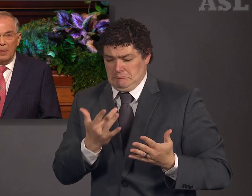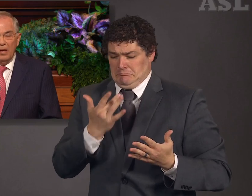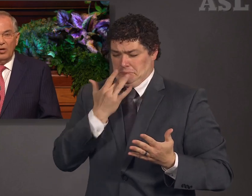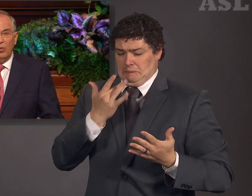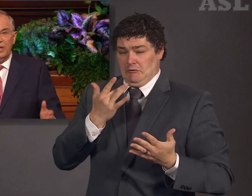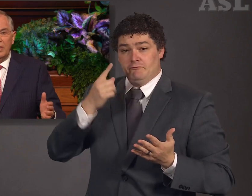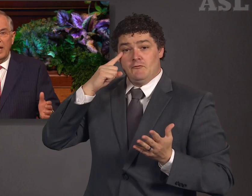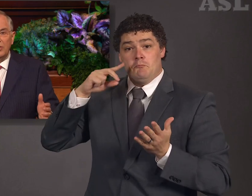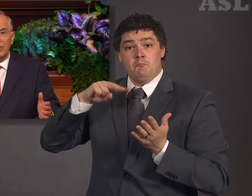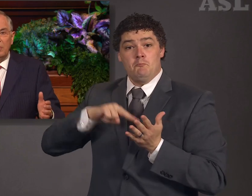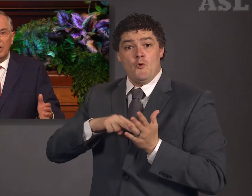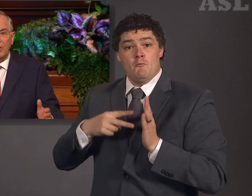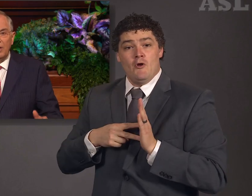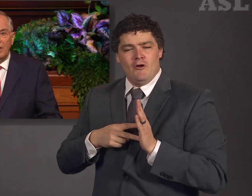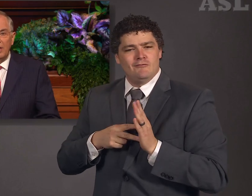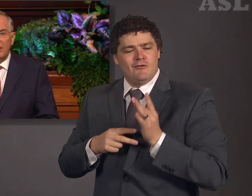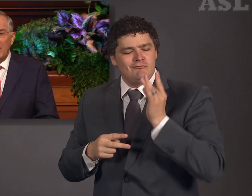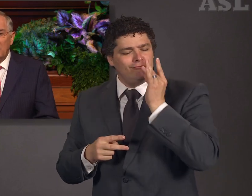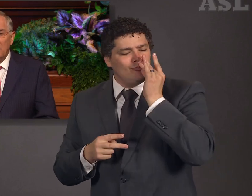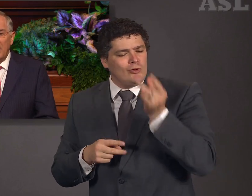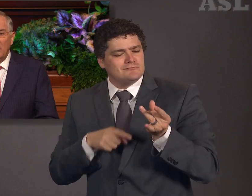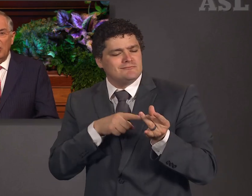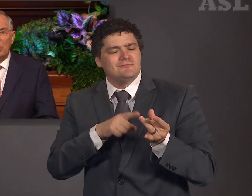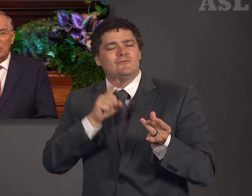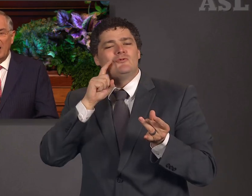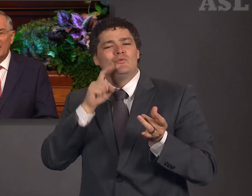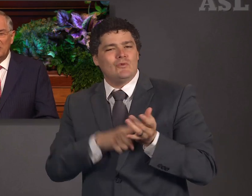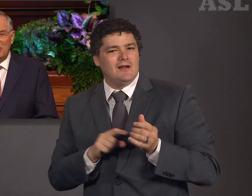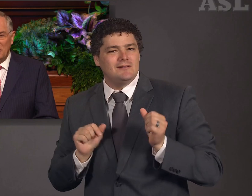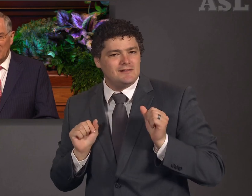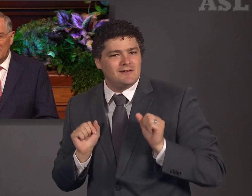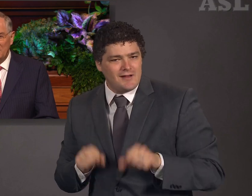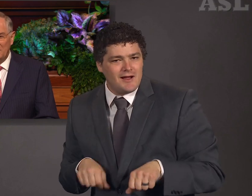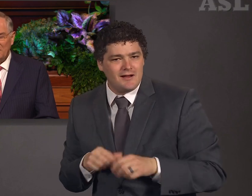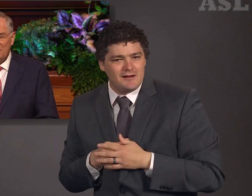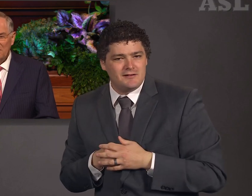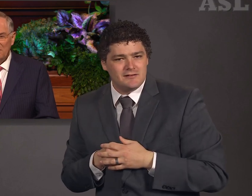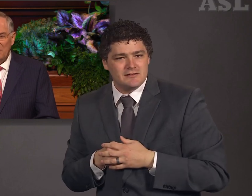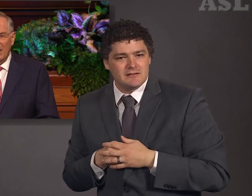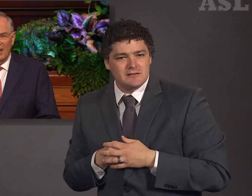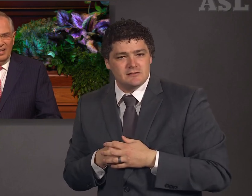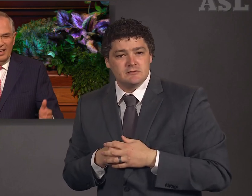things. We taste the bitter that we may know to prize the good.